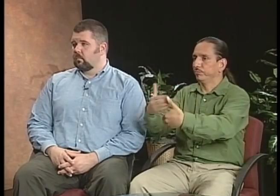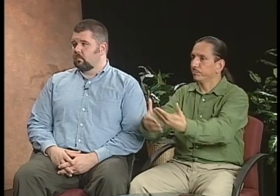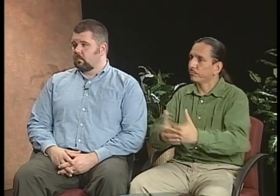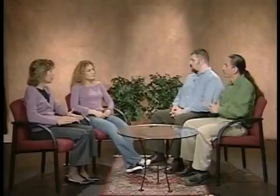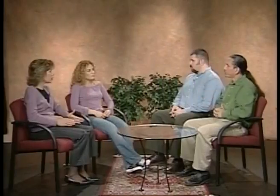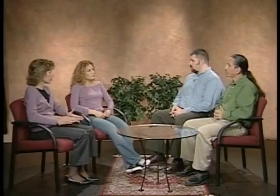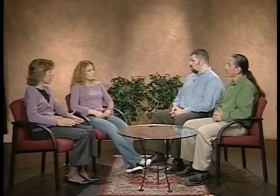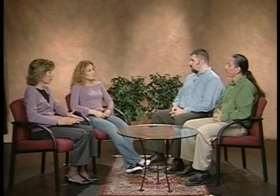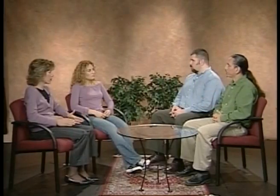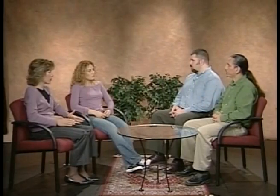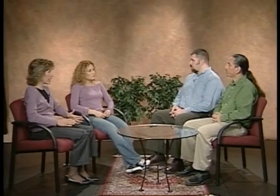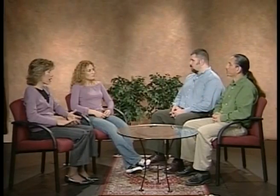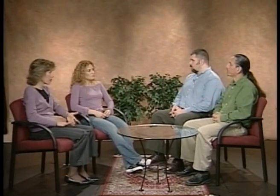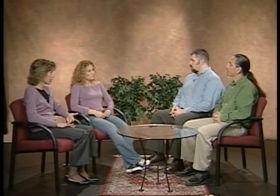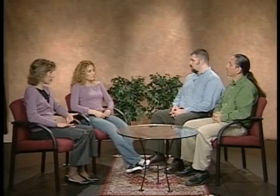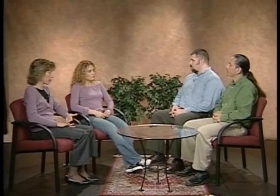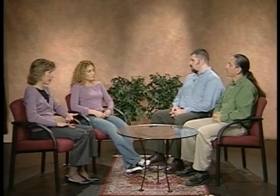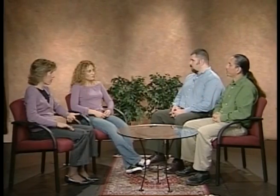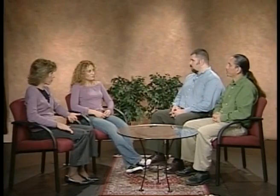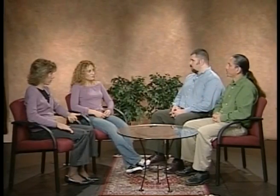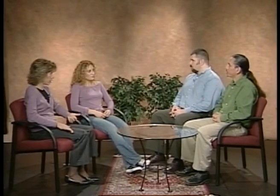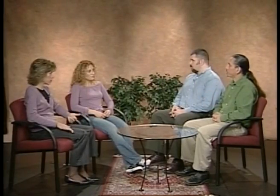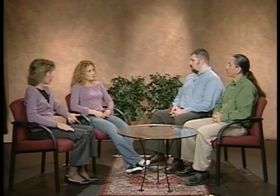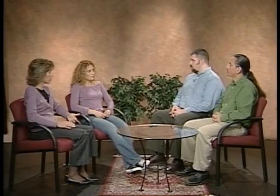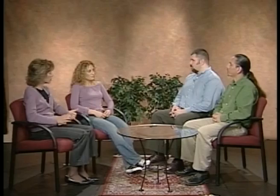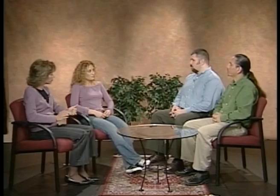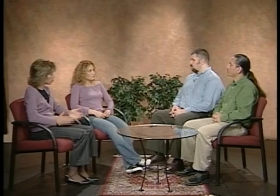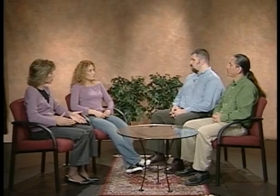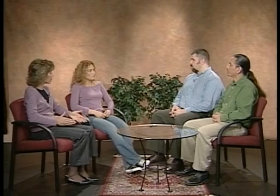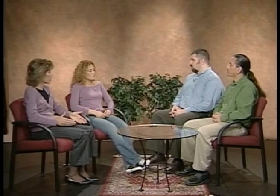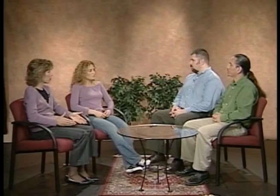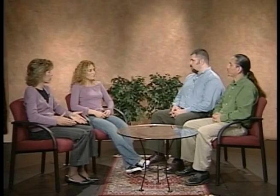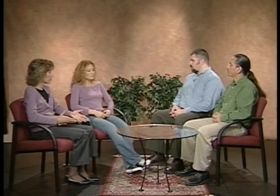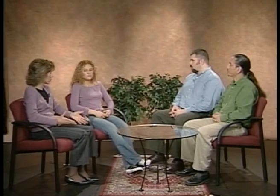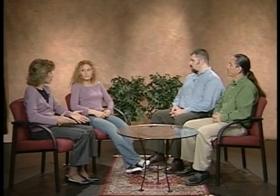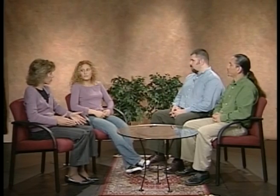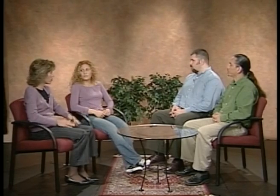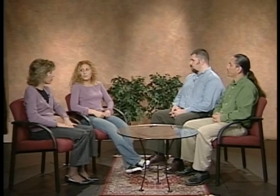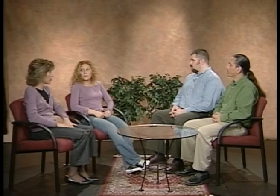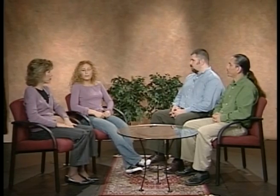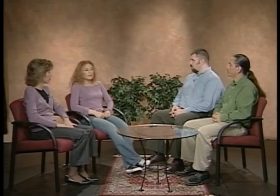really need your help in knowing how am I going to break it off with him so I can just focus on my career, which is what I want to do.